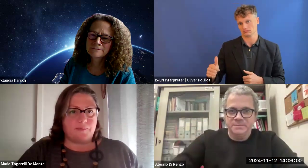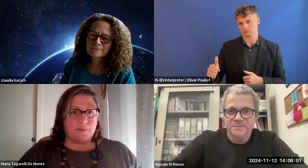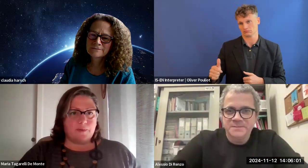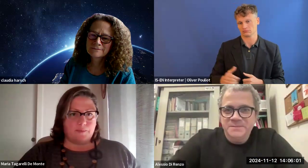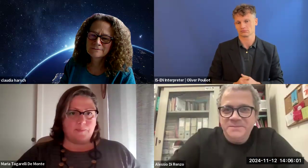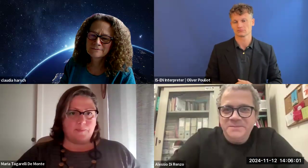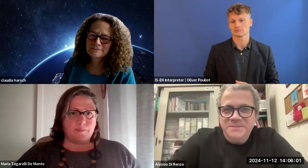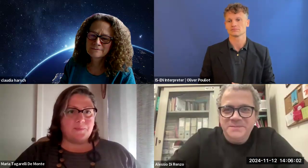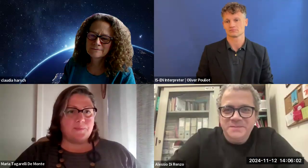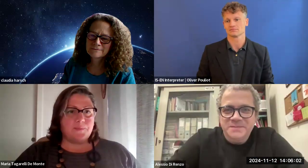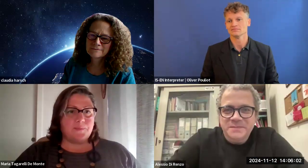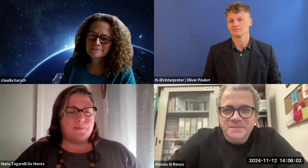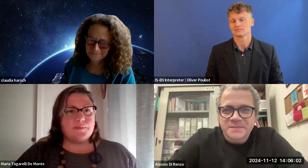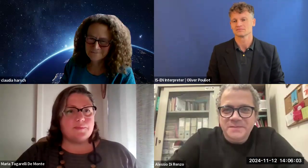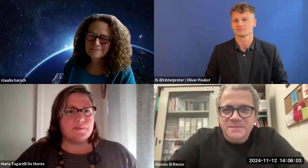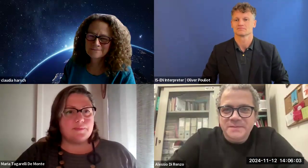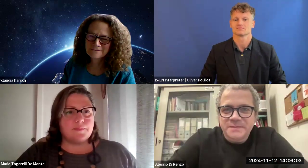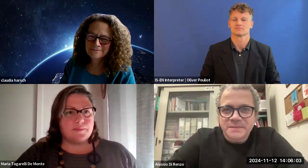Okay. I'd like to go ahead and sign.